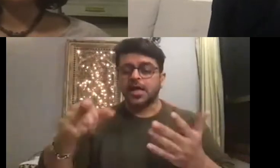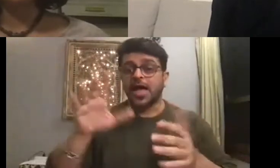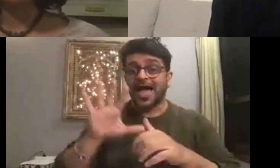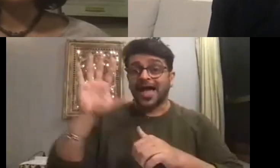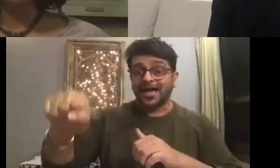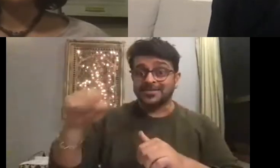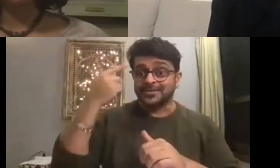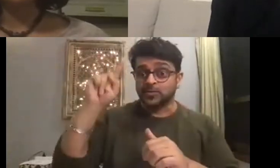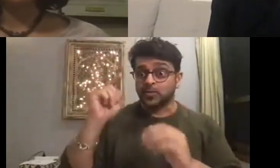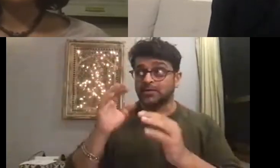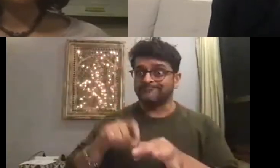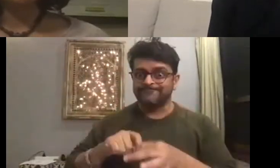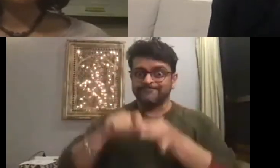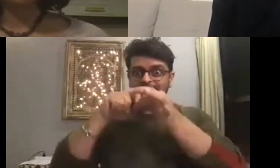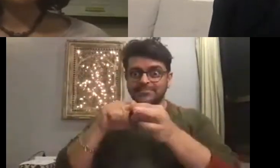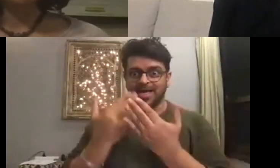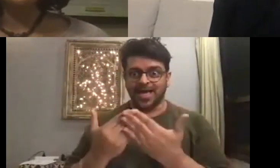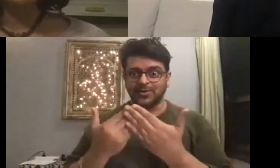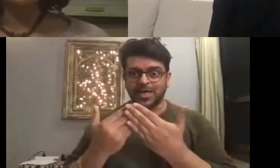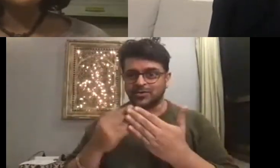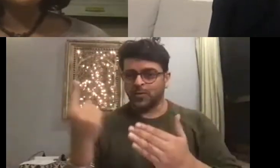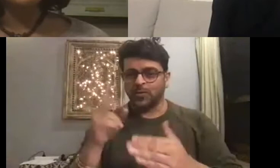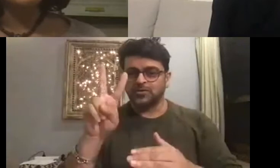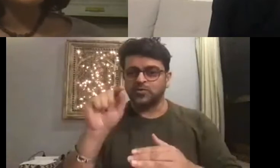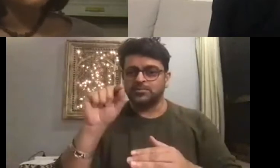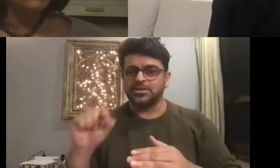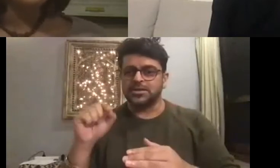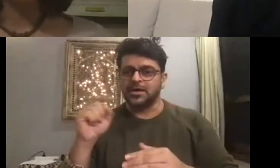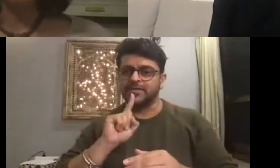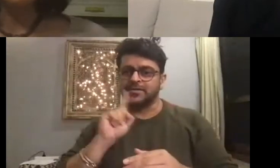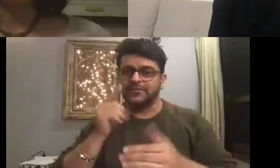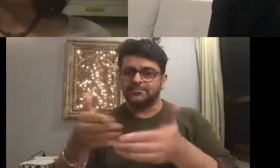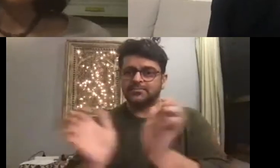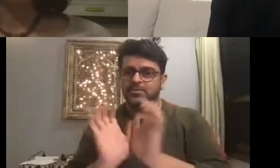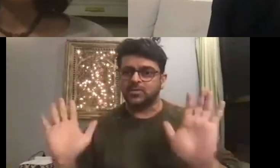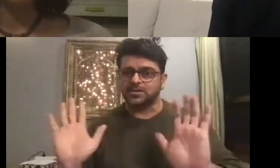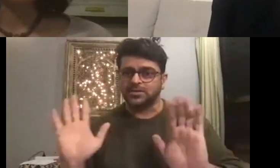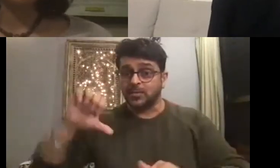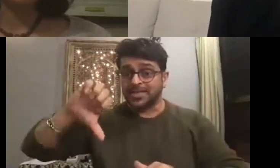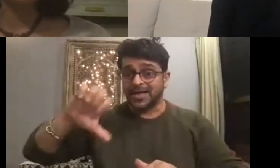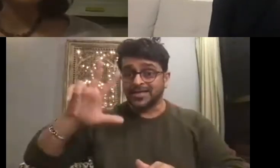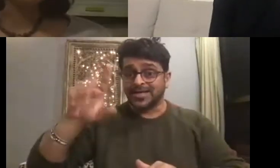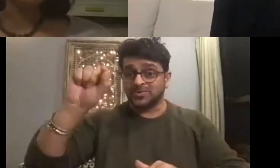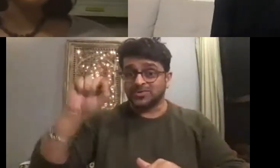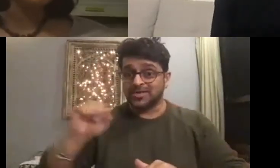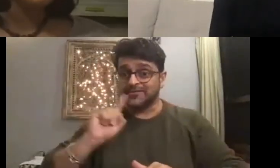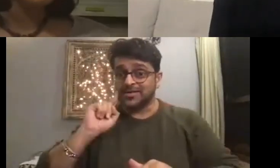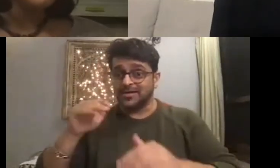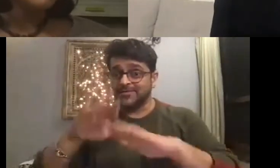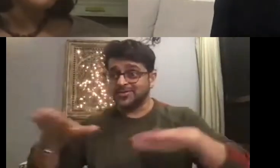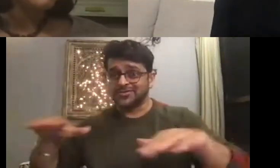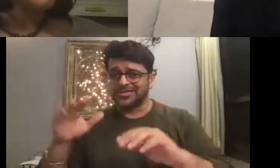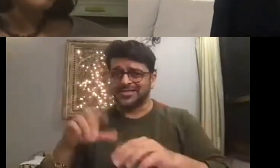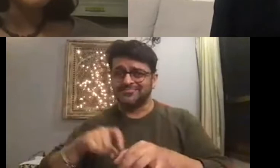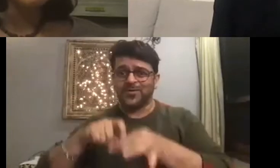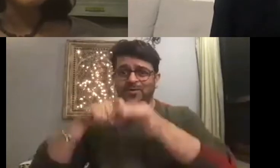can safely say that. And when it comes to access, quality of education, there are only 2% of the deaf people here in India. So 98%